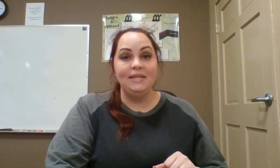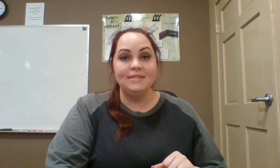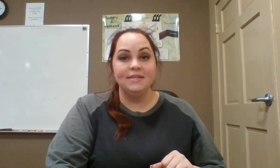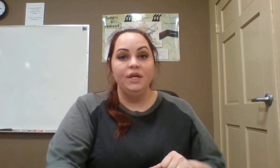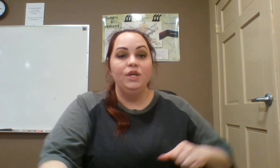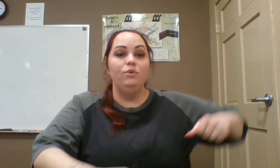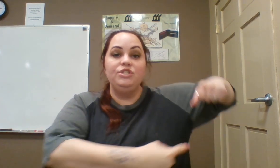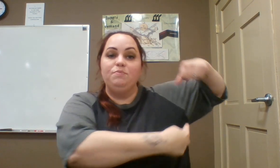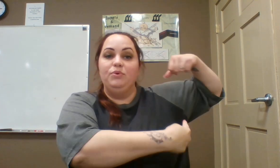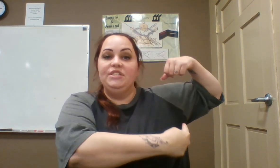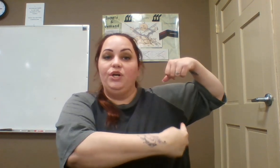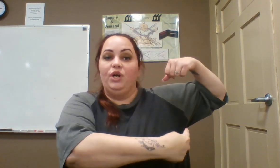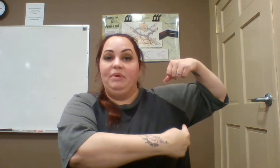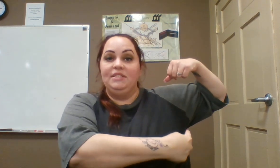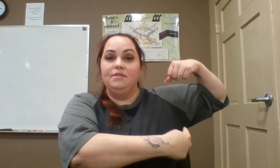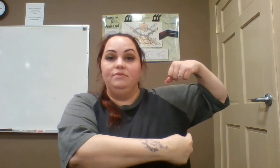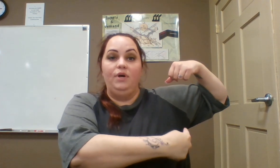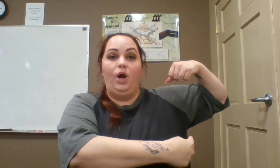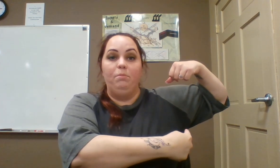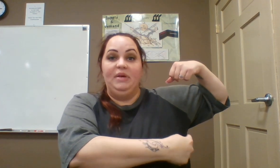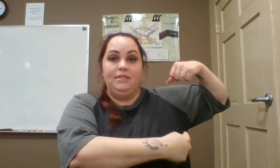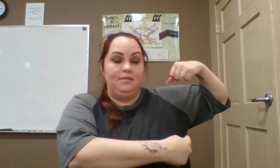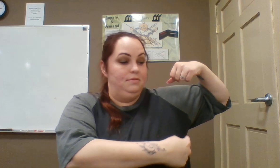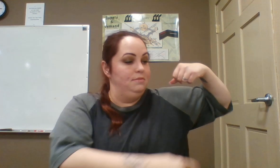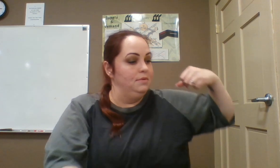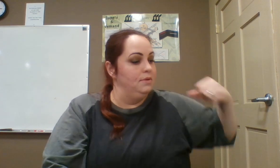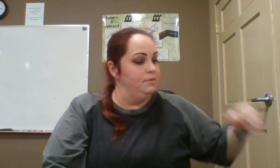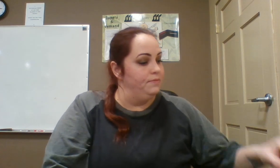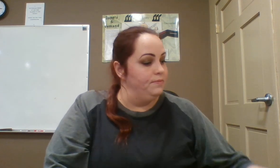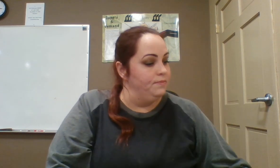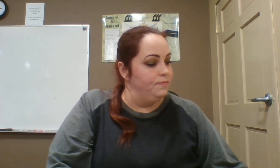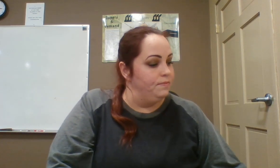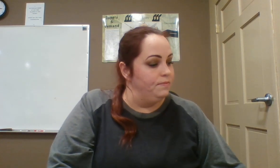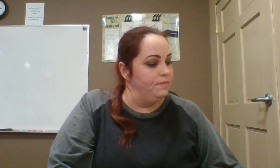Armpit. You would just point to the armpit. Armpit.